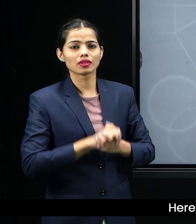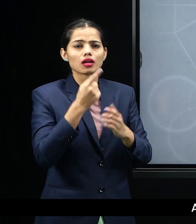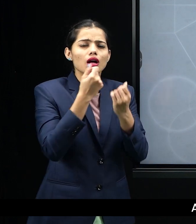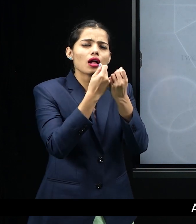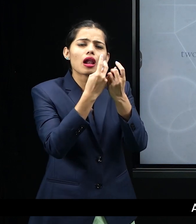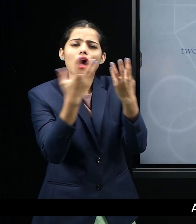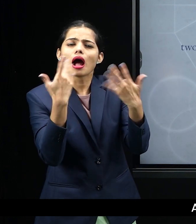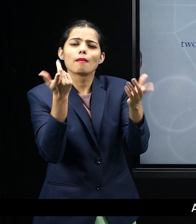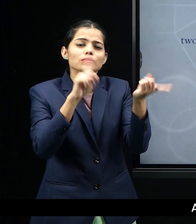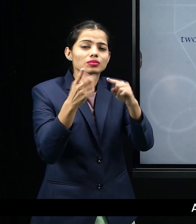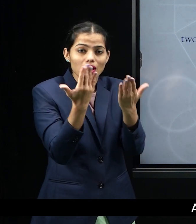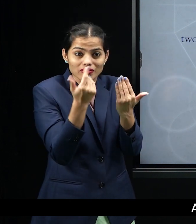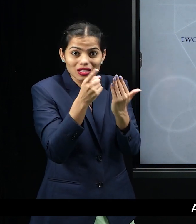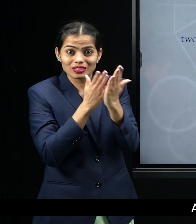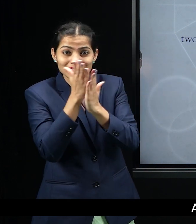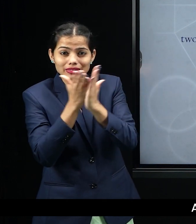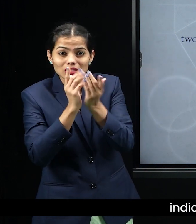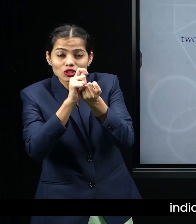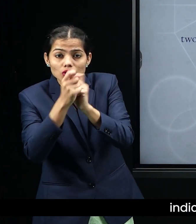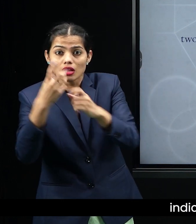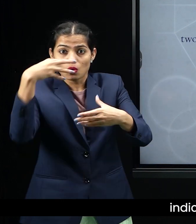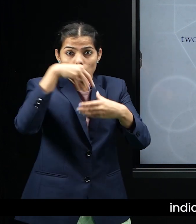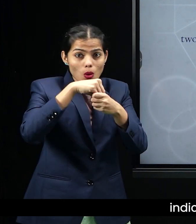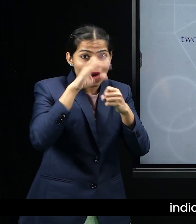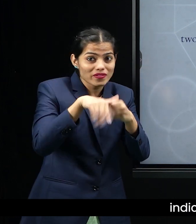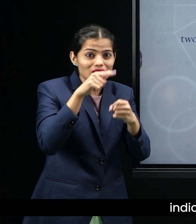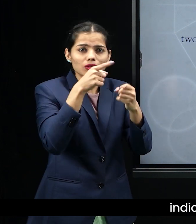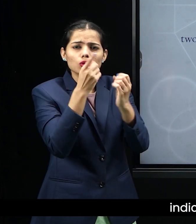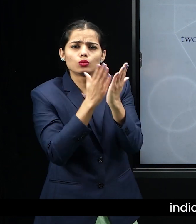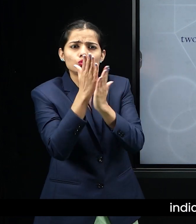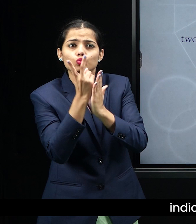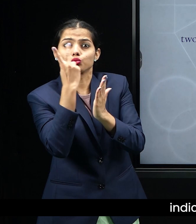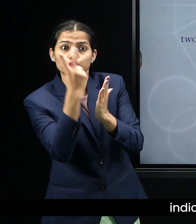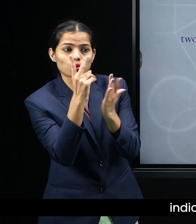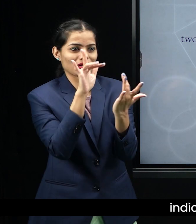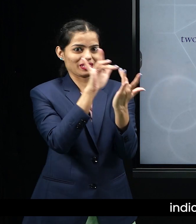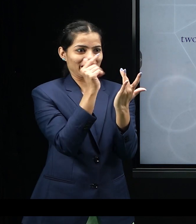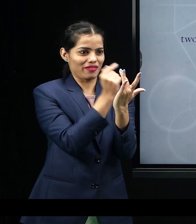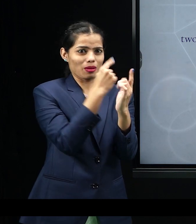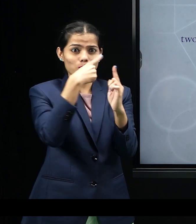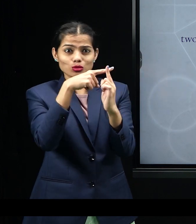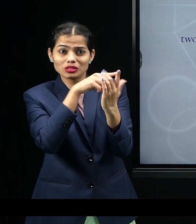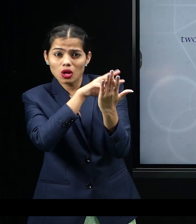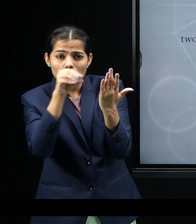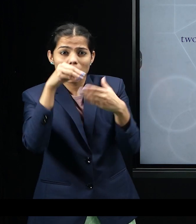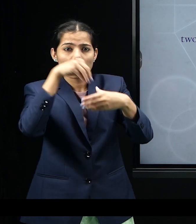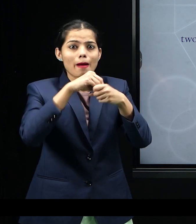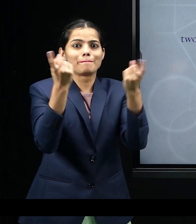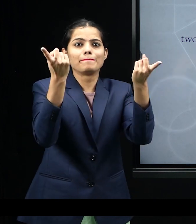A rational number is a fraction indicating the quotient of two integers excluding division by